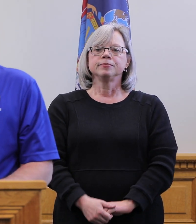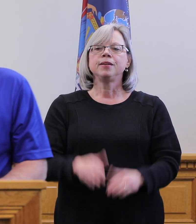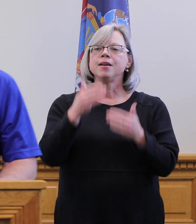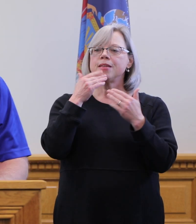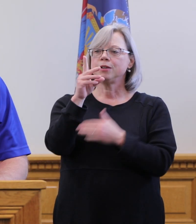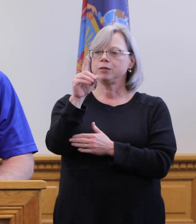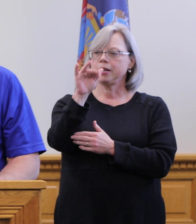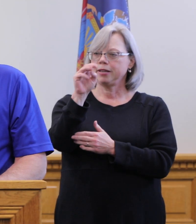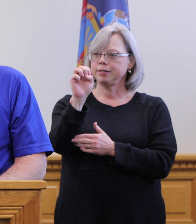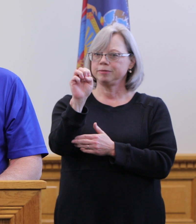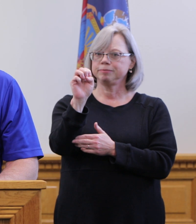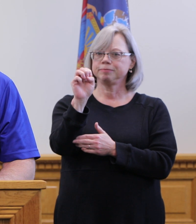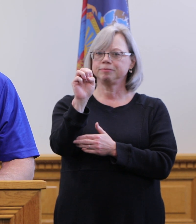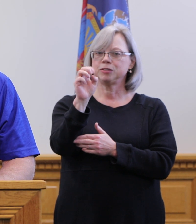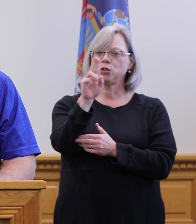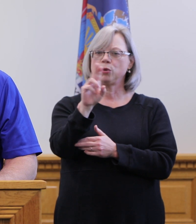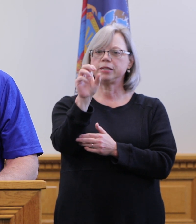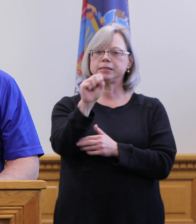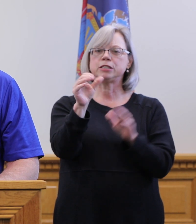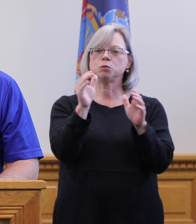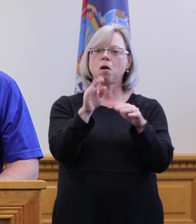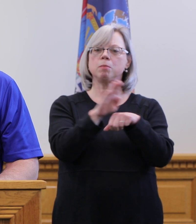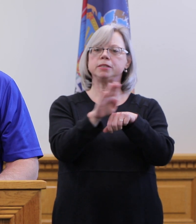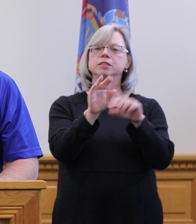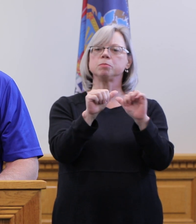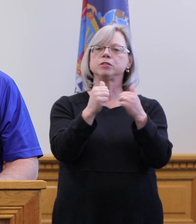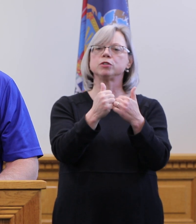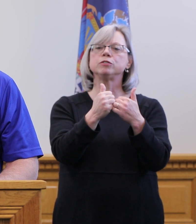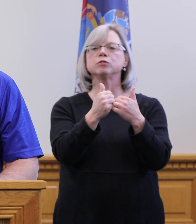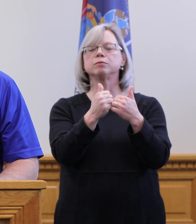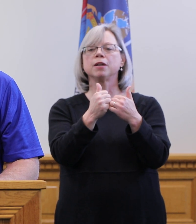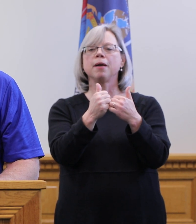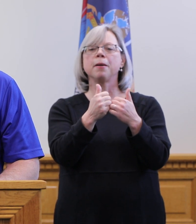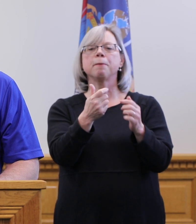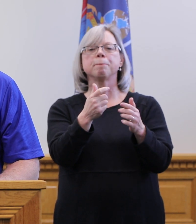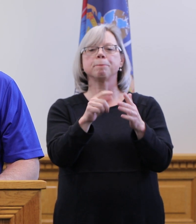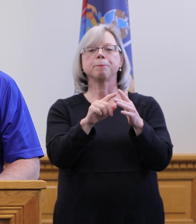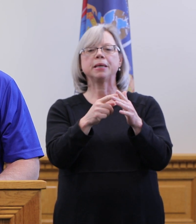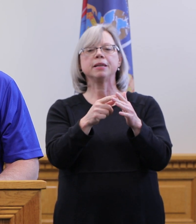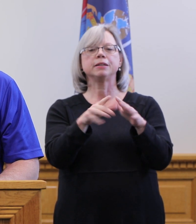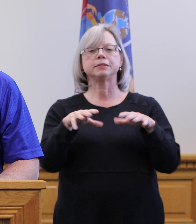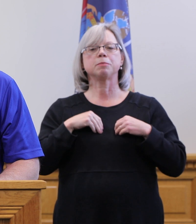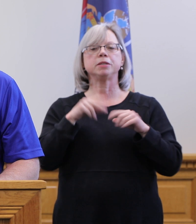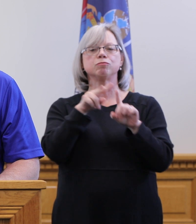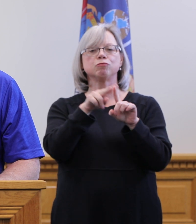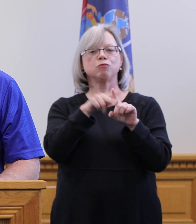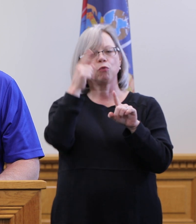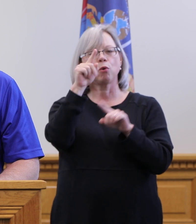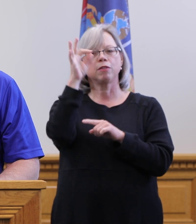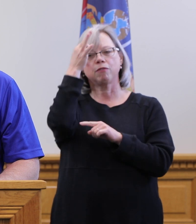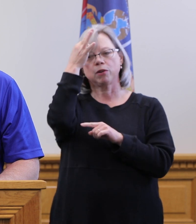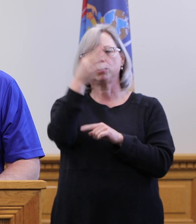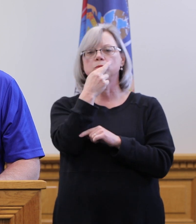Thank you, Diane. The United States Small Business Administration began accepting applications for the Federal Restaurant Revitalization